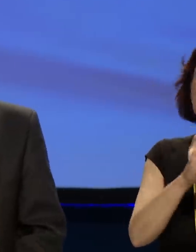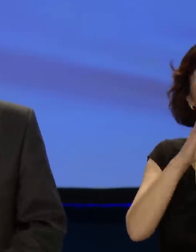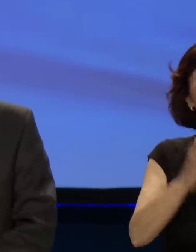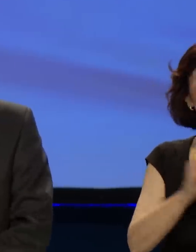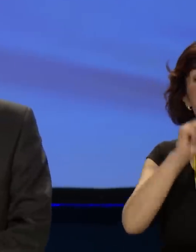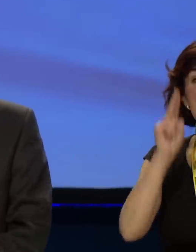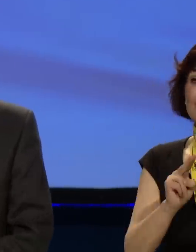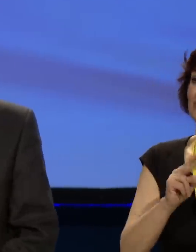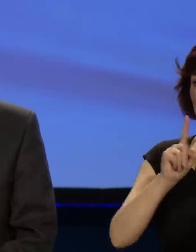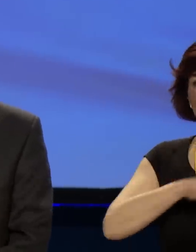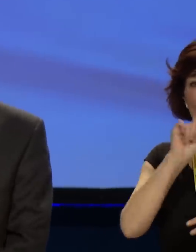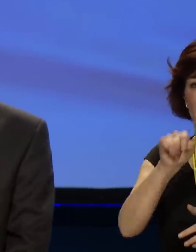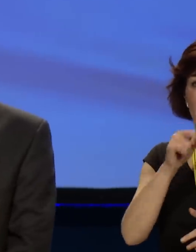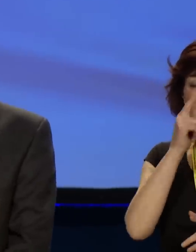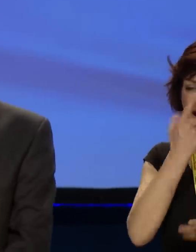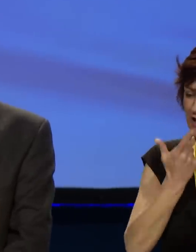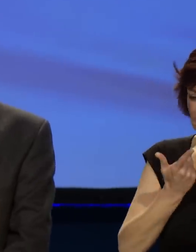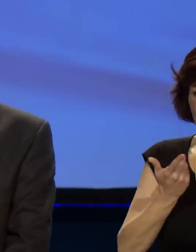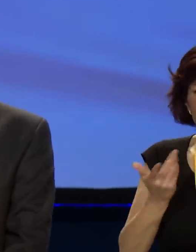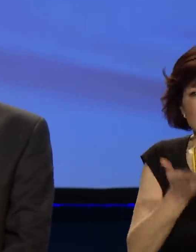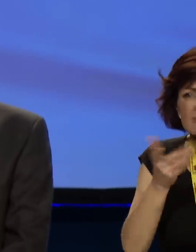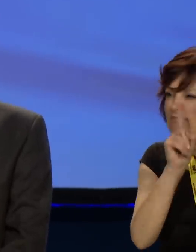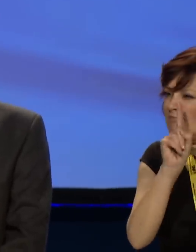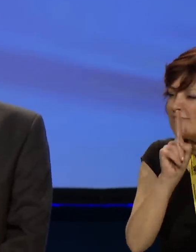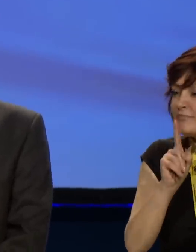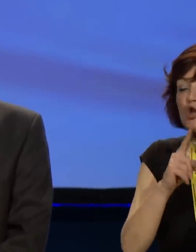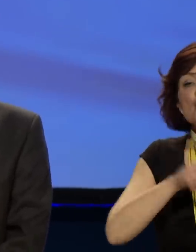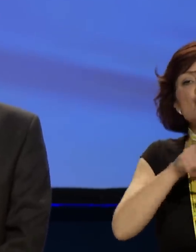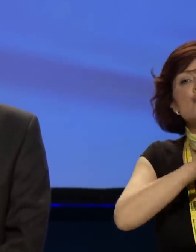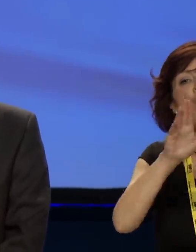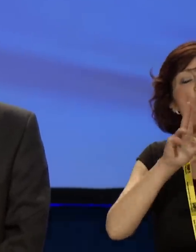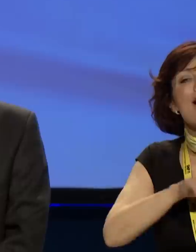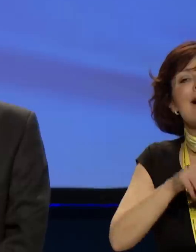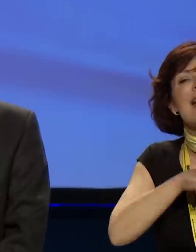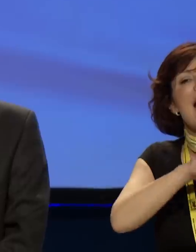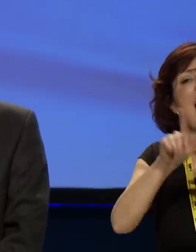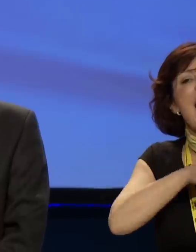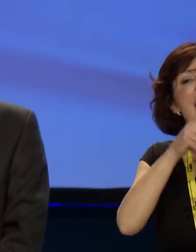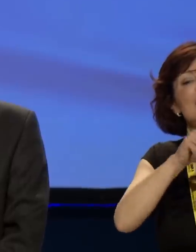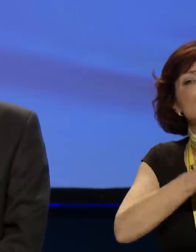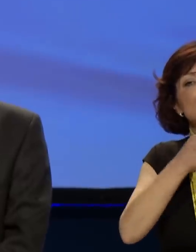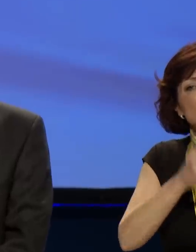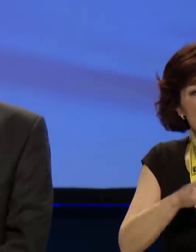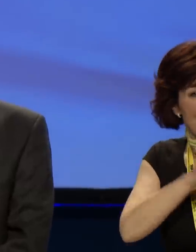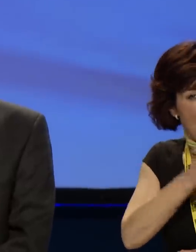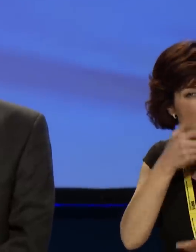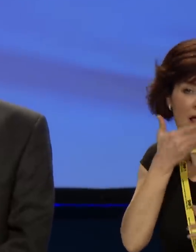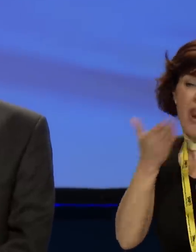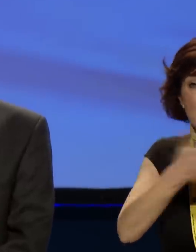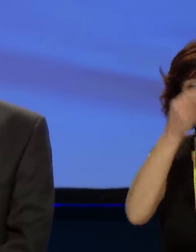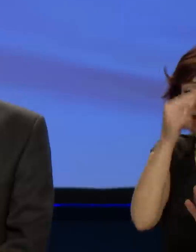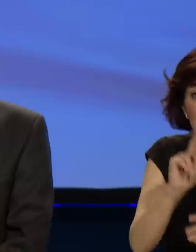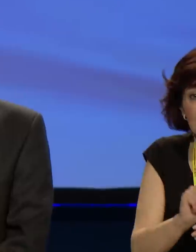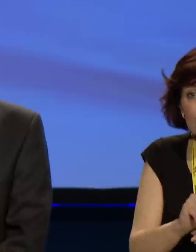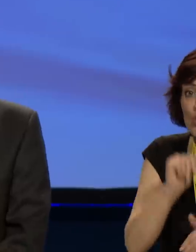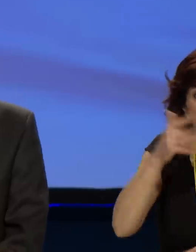Johnny has revved up the copter. Now this, ladies and gentlemen, is Johnny Hydro. And he's called Johnny Hydro not